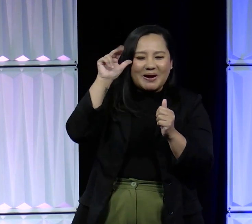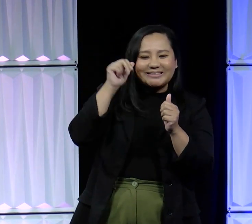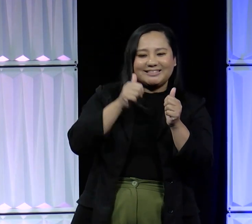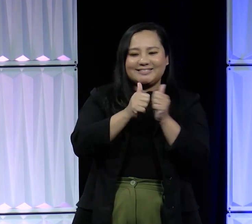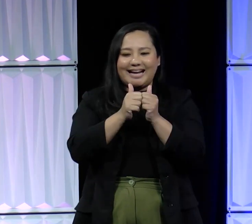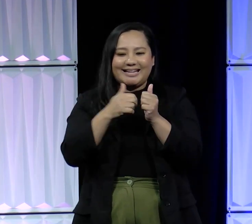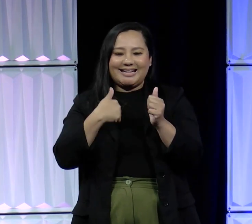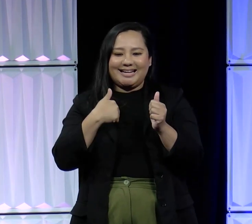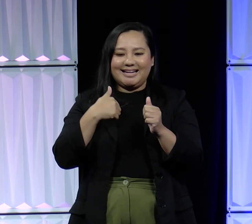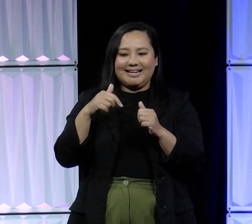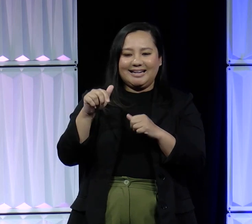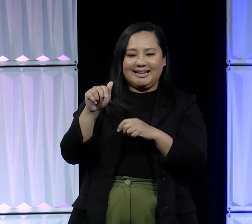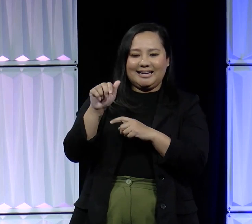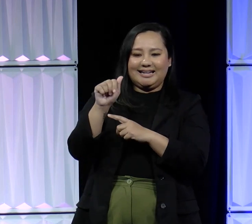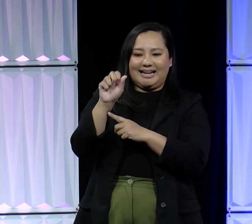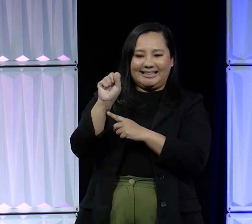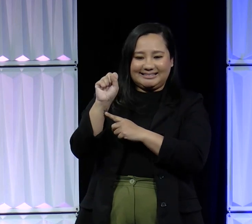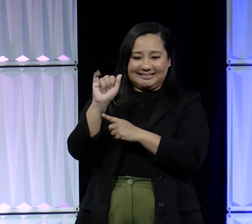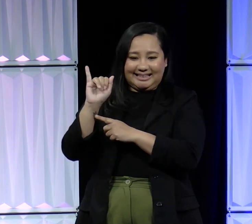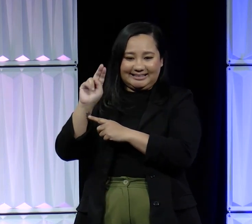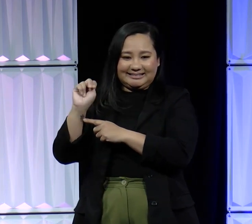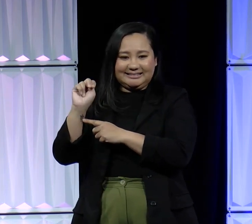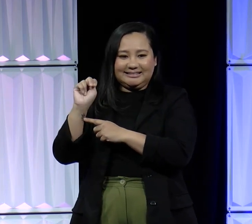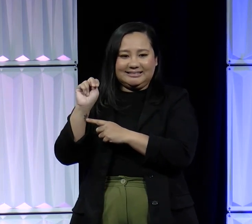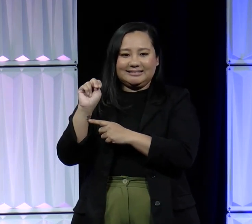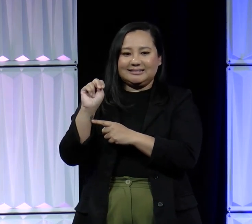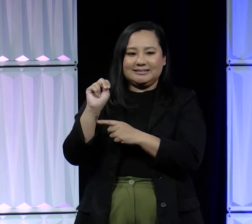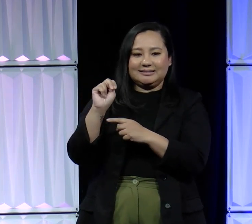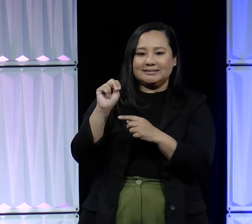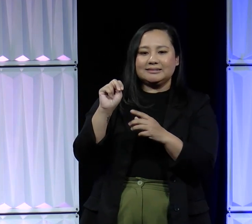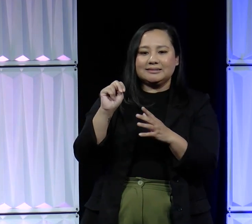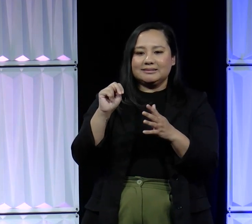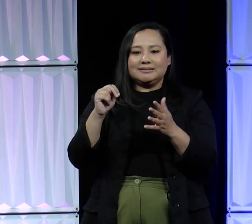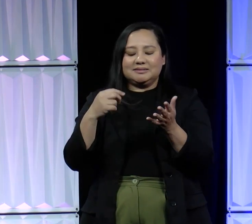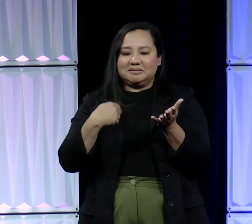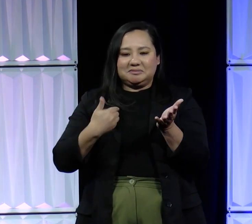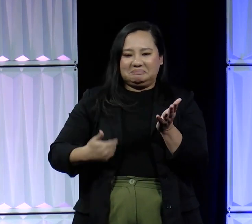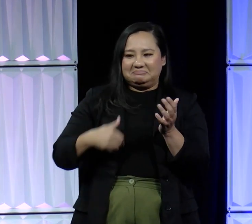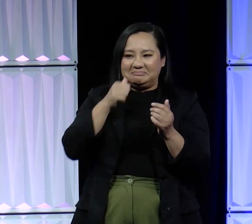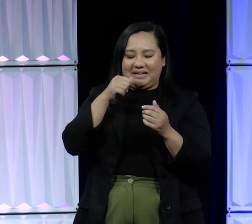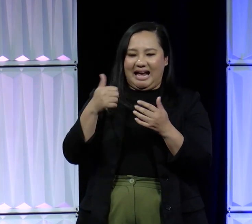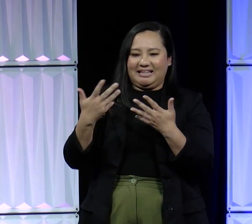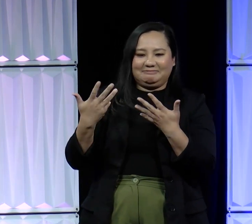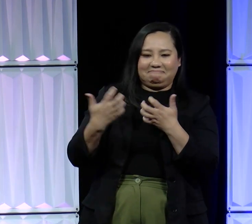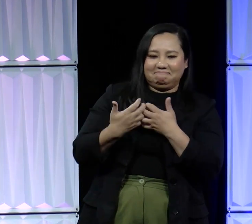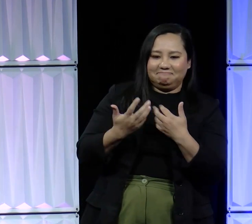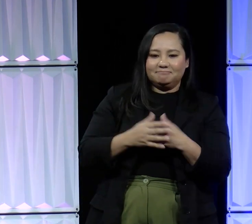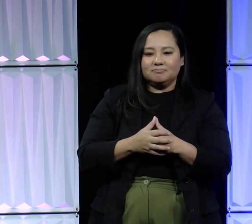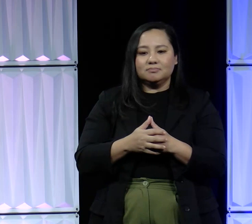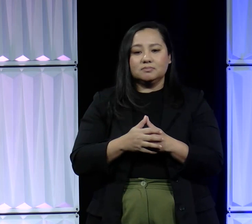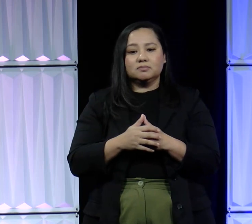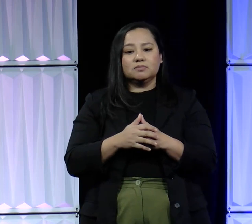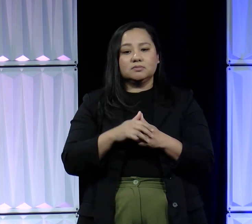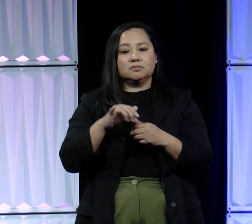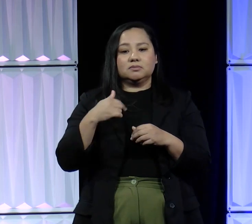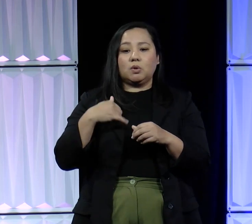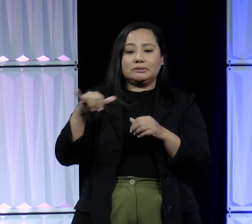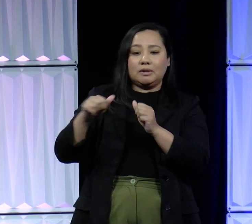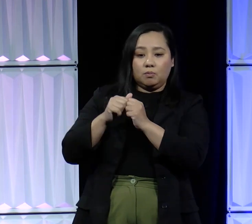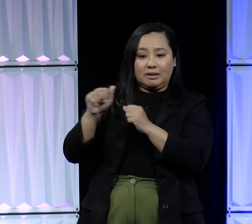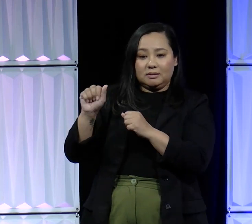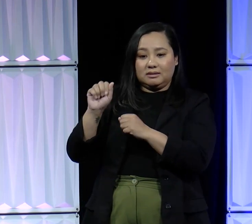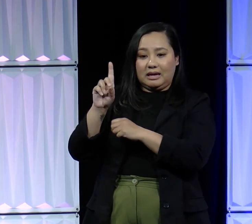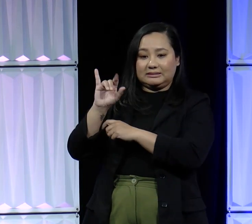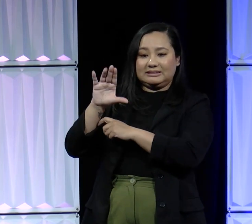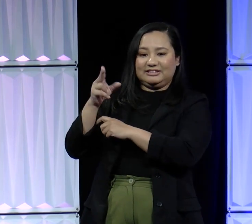Adichie says stories have been used to dispossess and to malign, but stories can be used to empower and to humanize. Stories can break